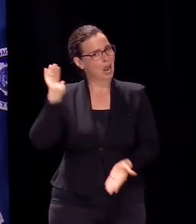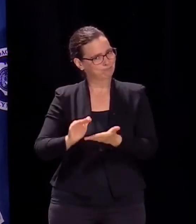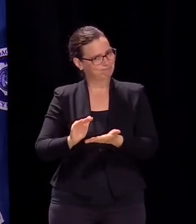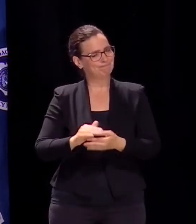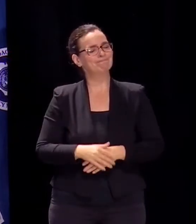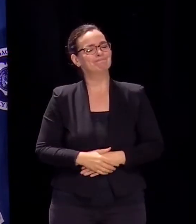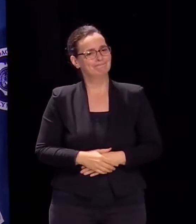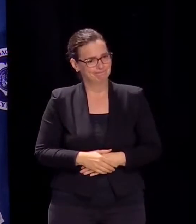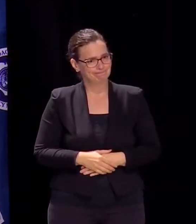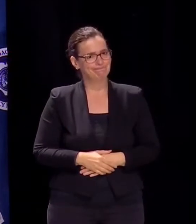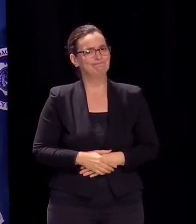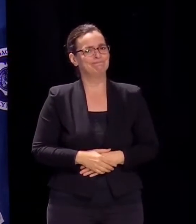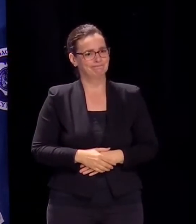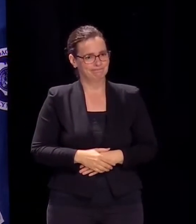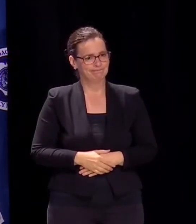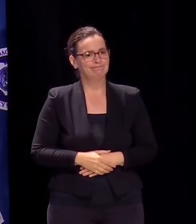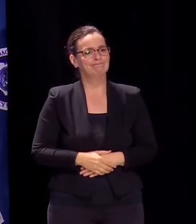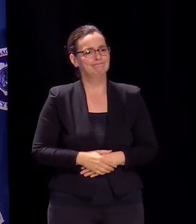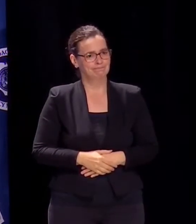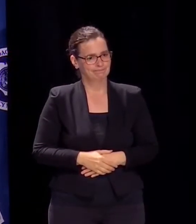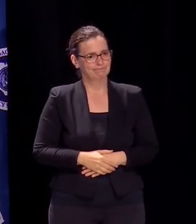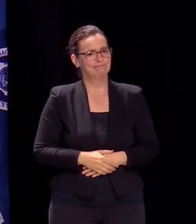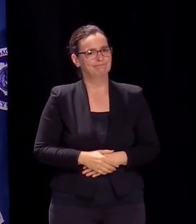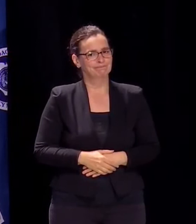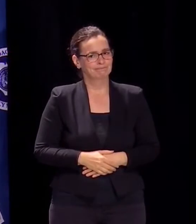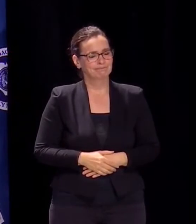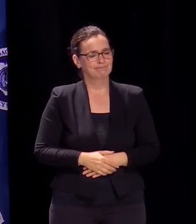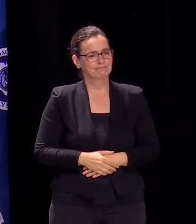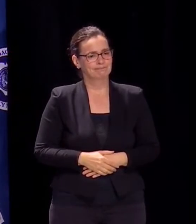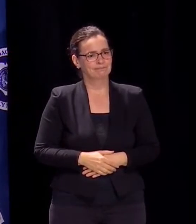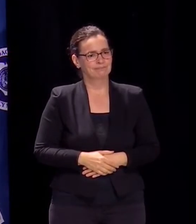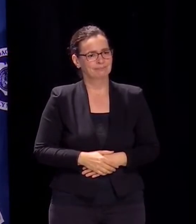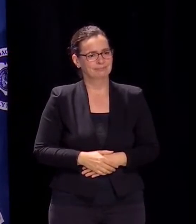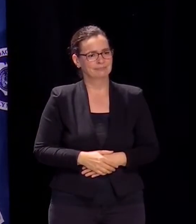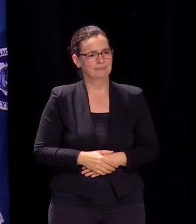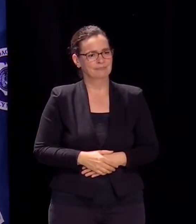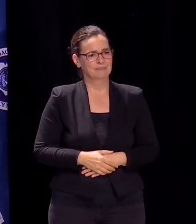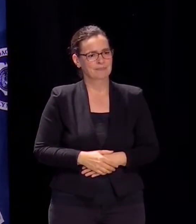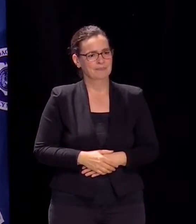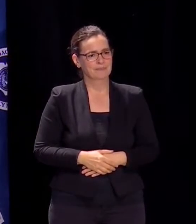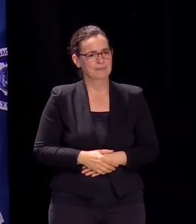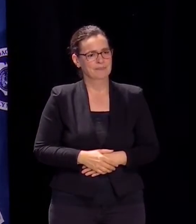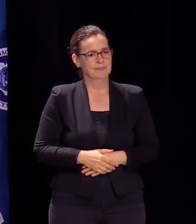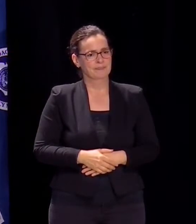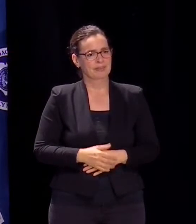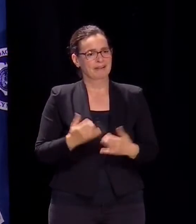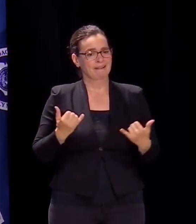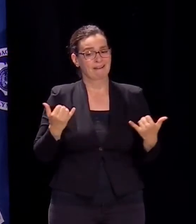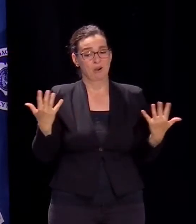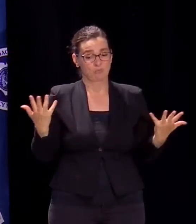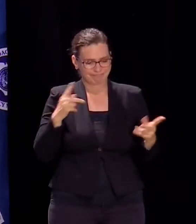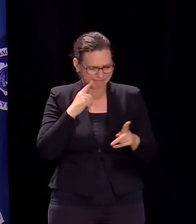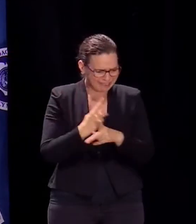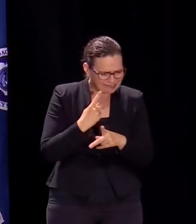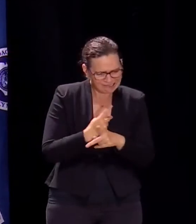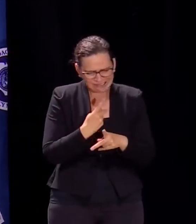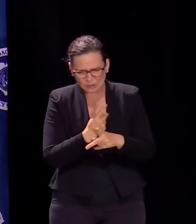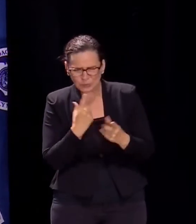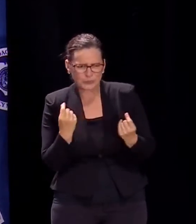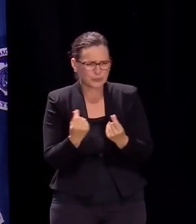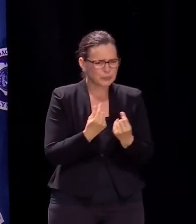now are in probably different sales tax scenarios of negative 7%, negative 10%,